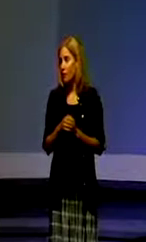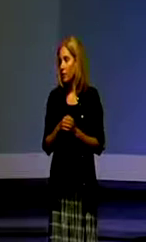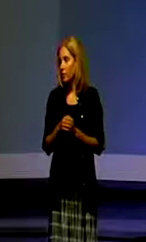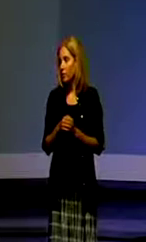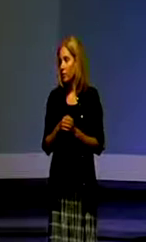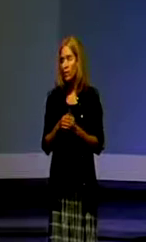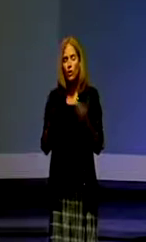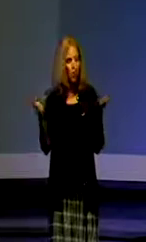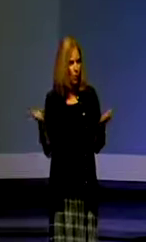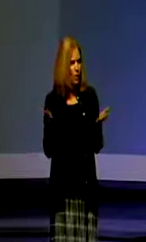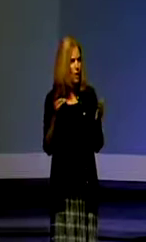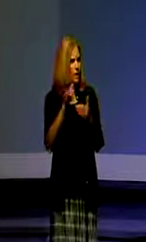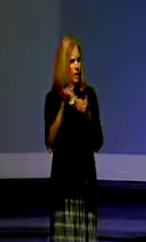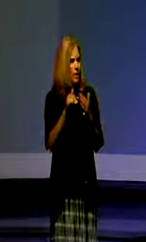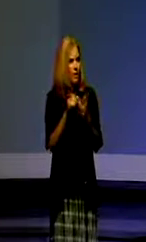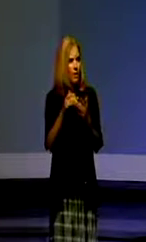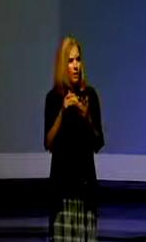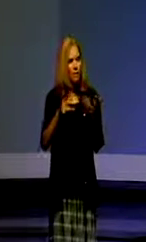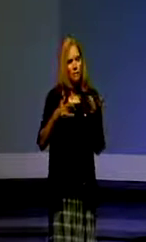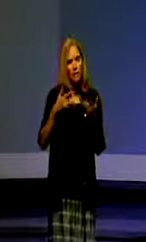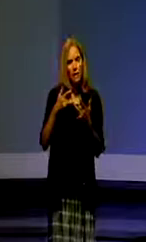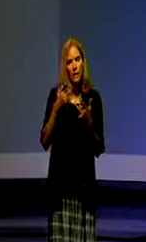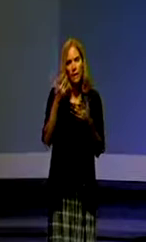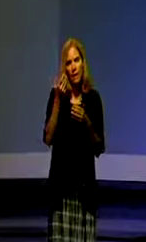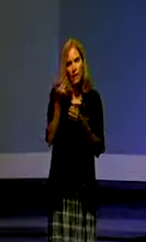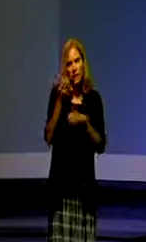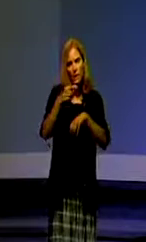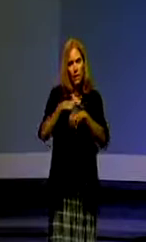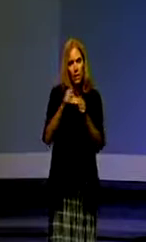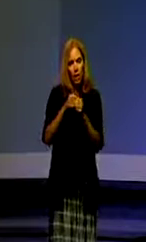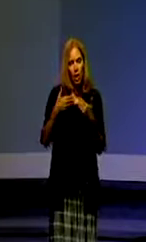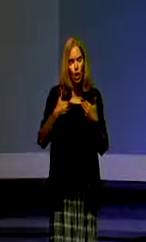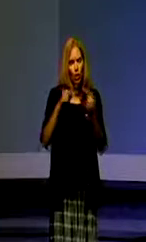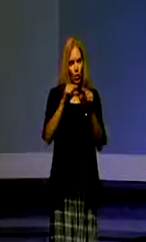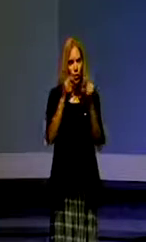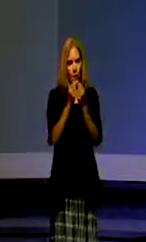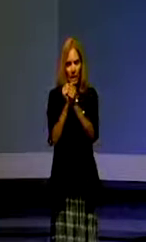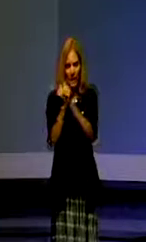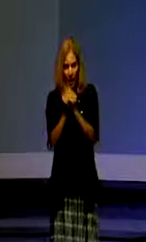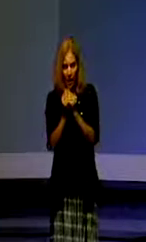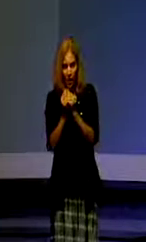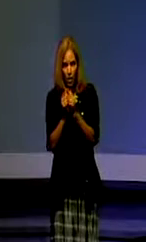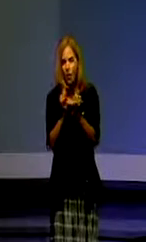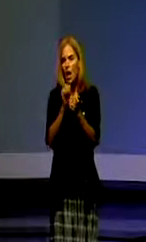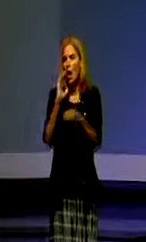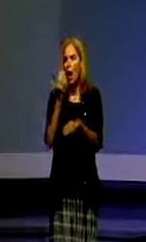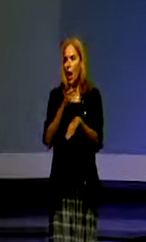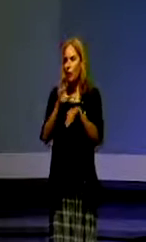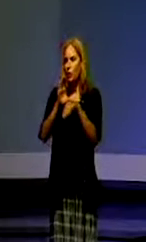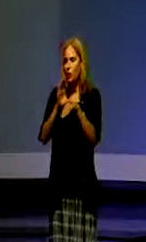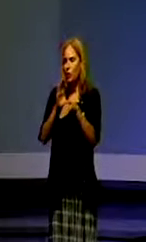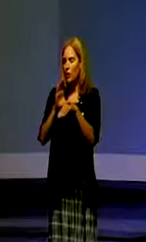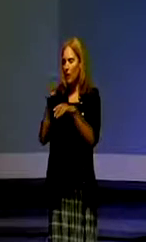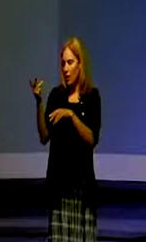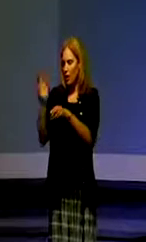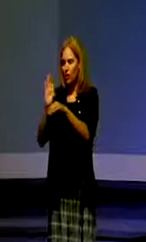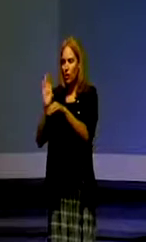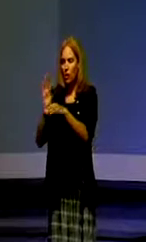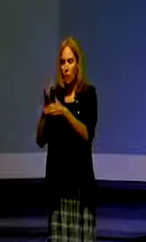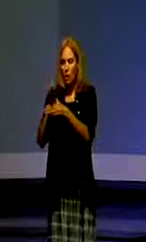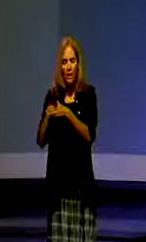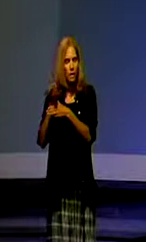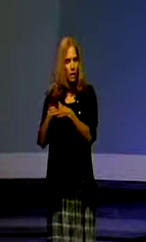we're encouraged about that and looking for the chance to spend some time with their youth group and our youth group together, with our church and their church partnering together to do some